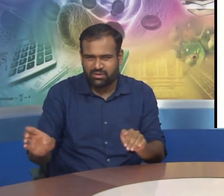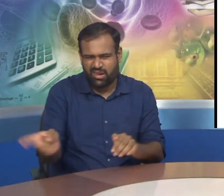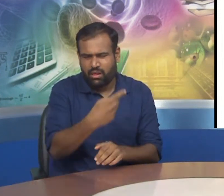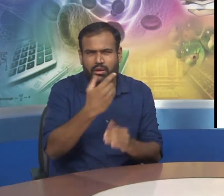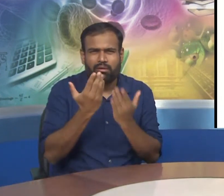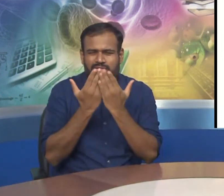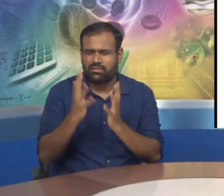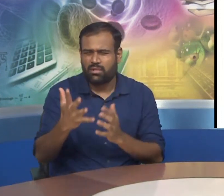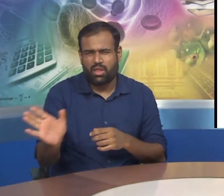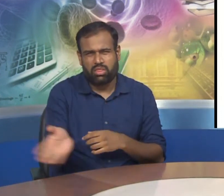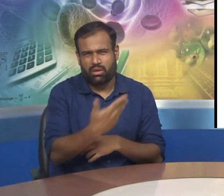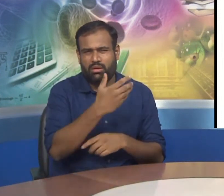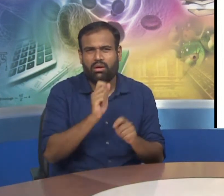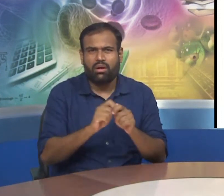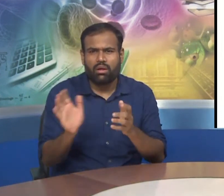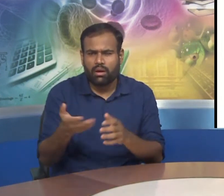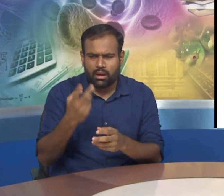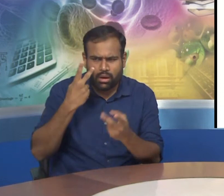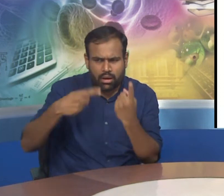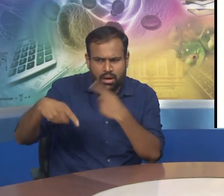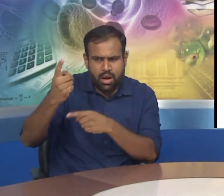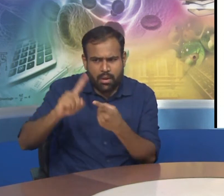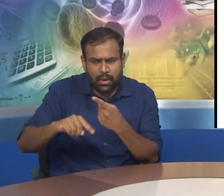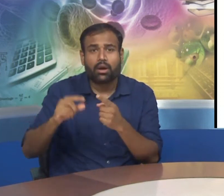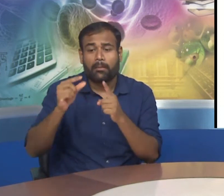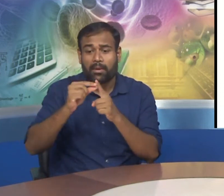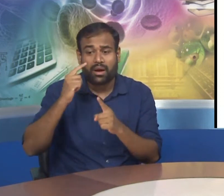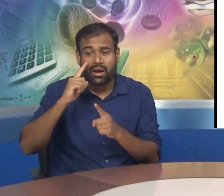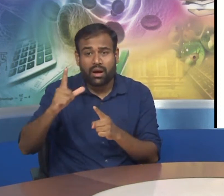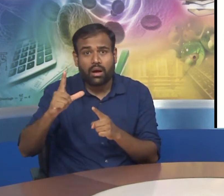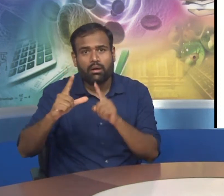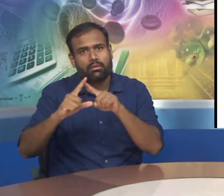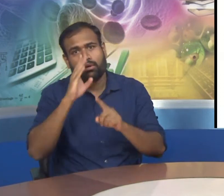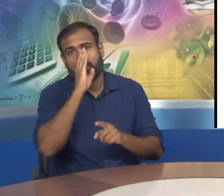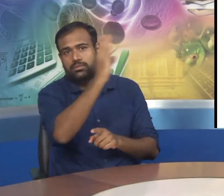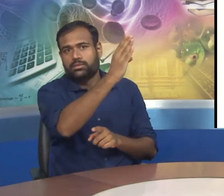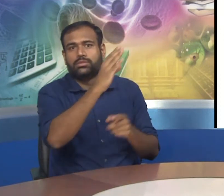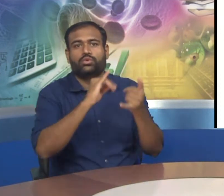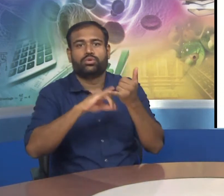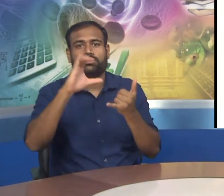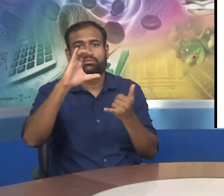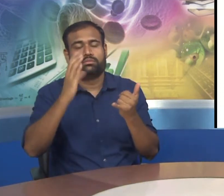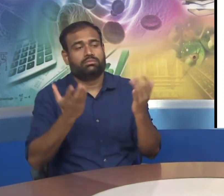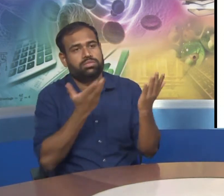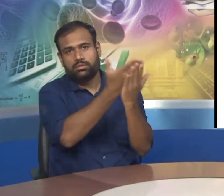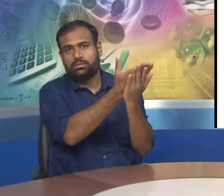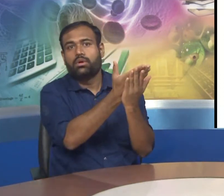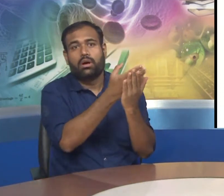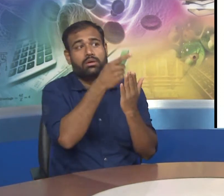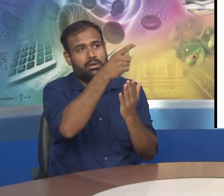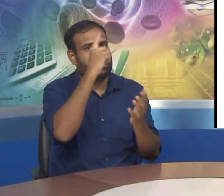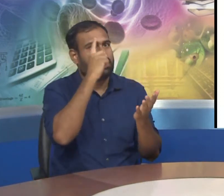This is an extra constitutional practice. There is no mention of PIL in the Constitution.